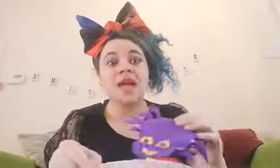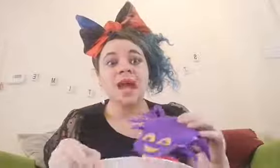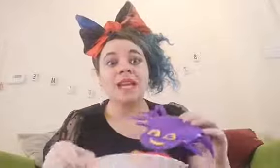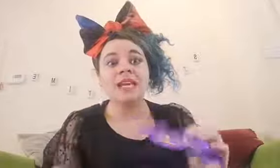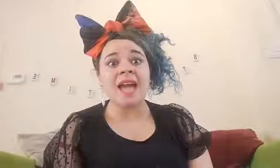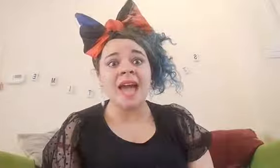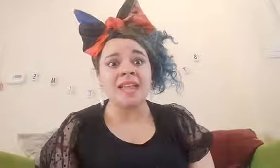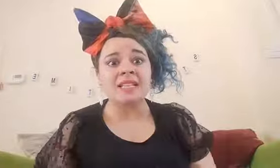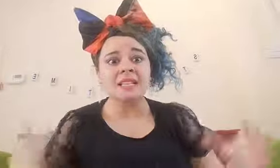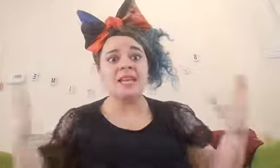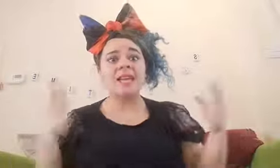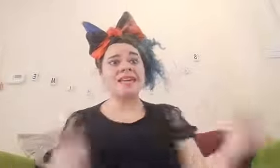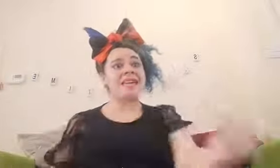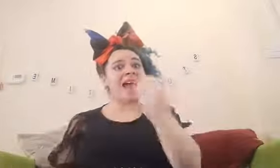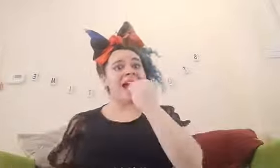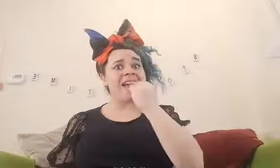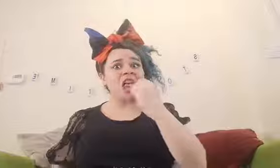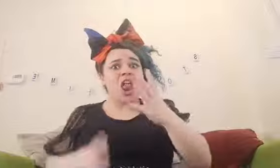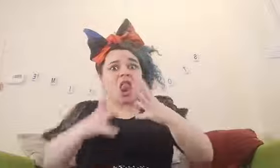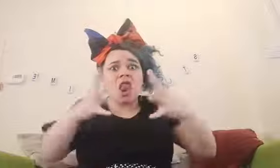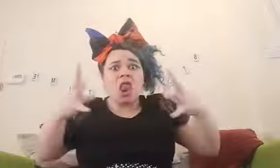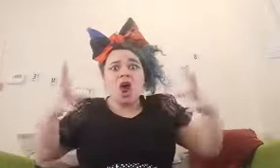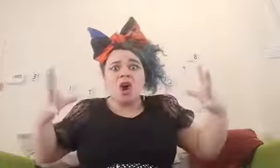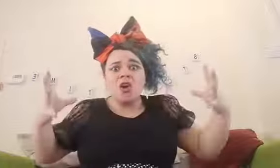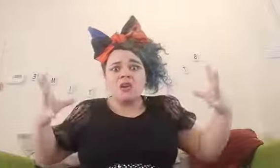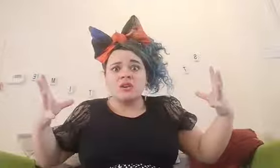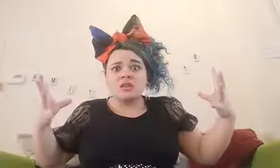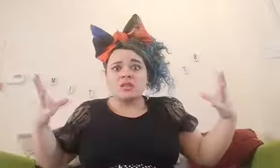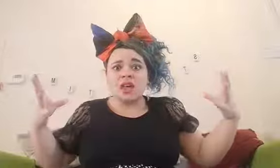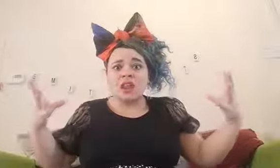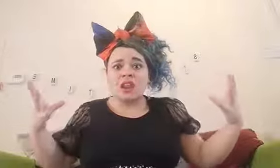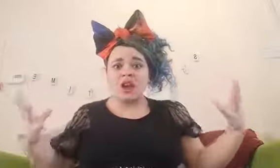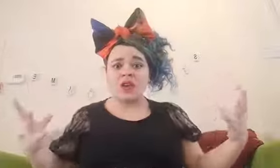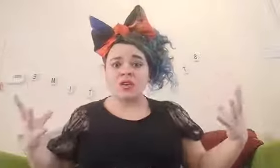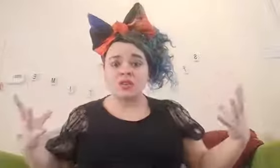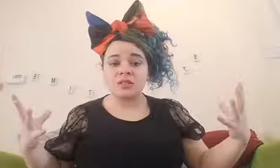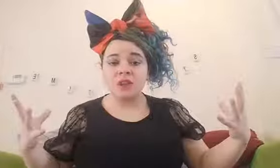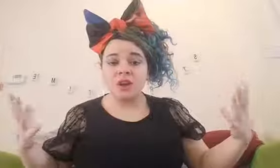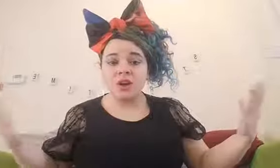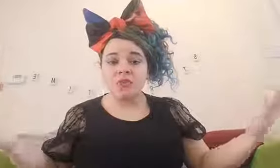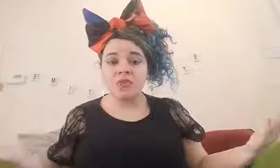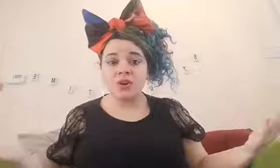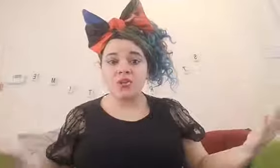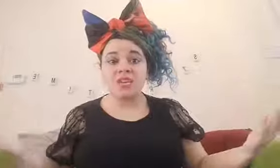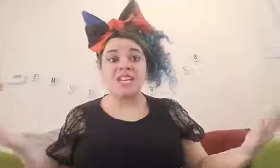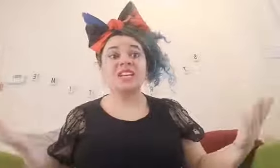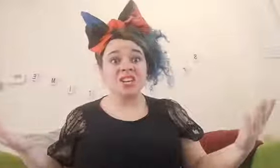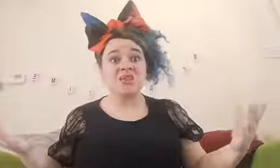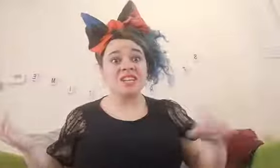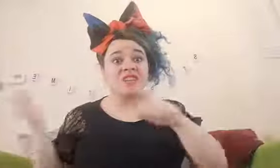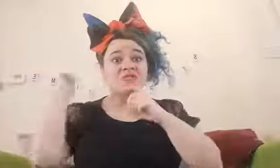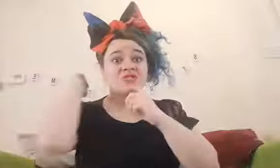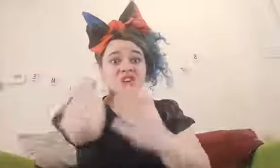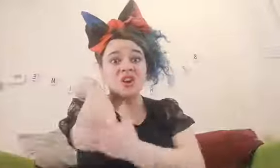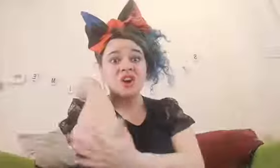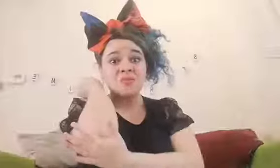And he ate loads and loads of the food, including those chocolate hot